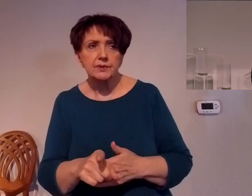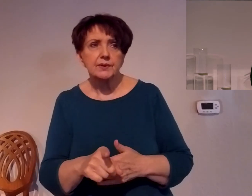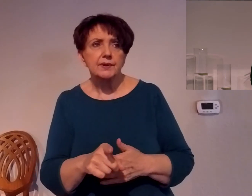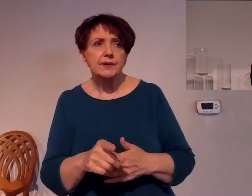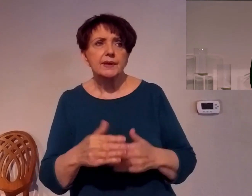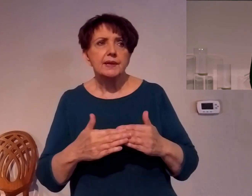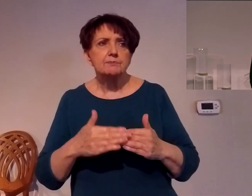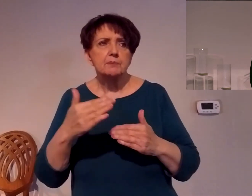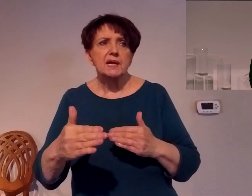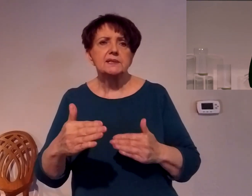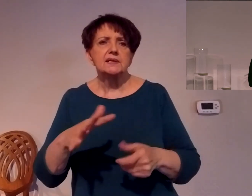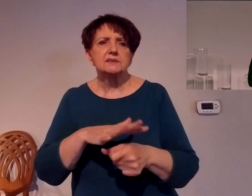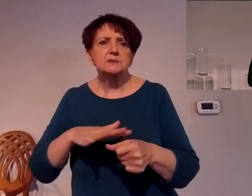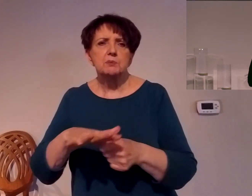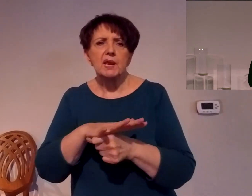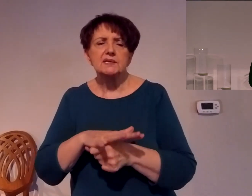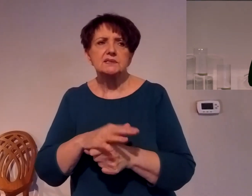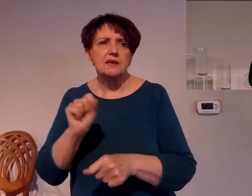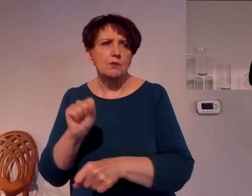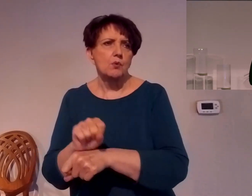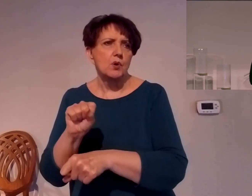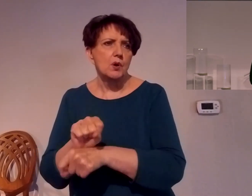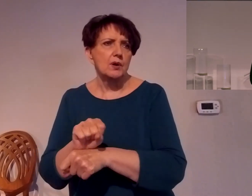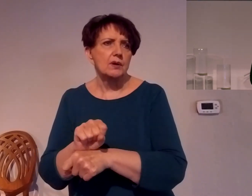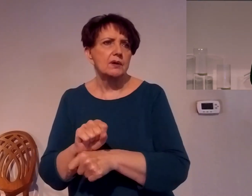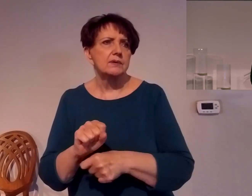next place of employment.